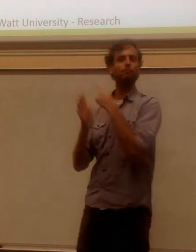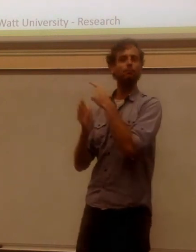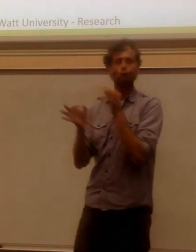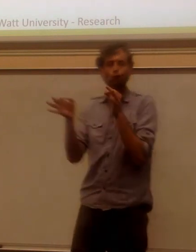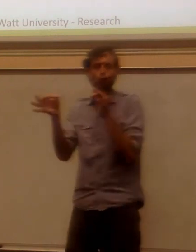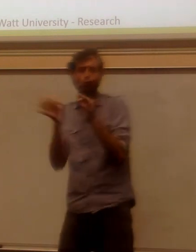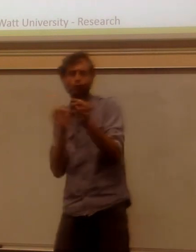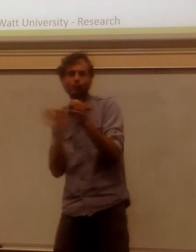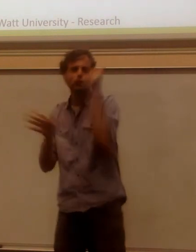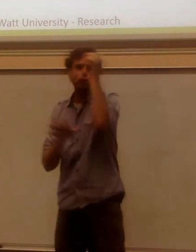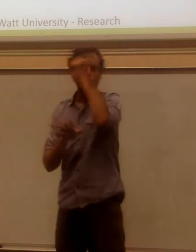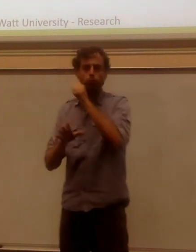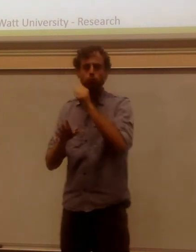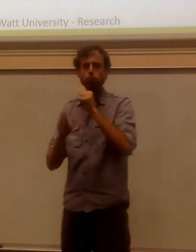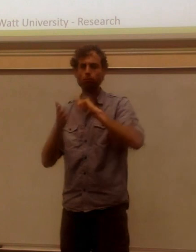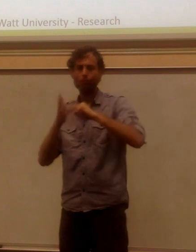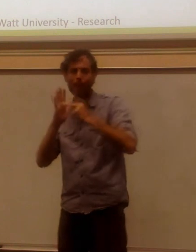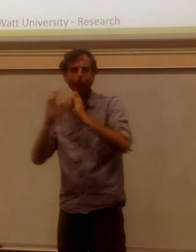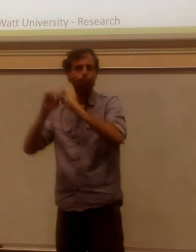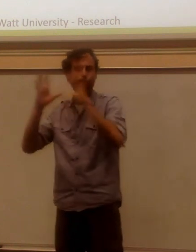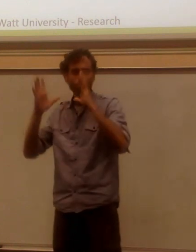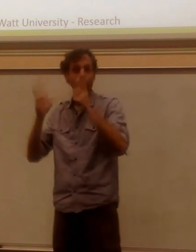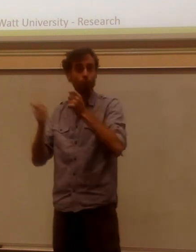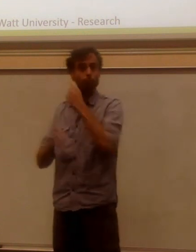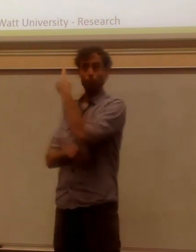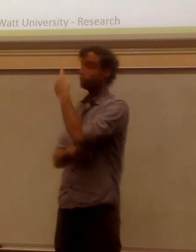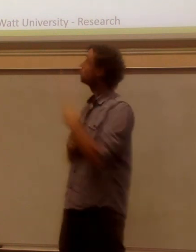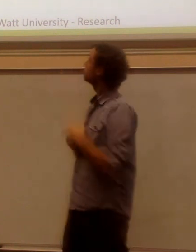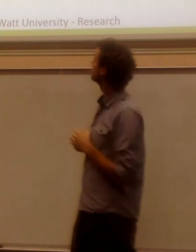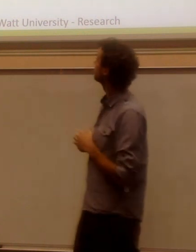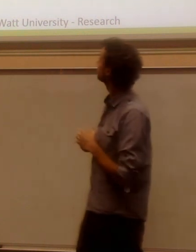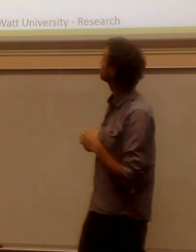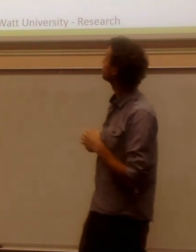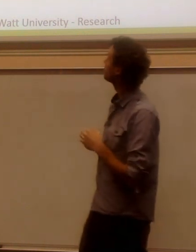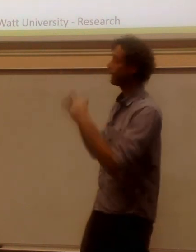A strategy and design company called DesignIt were involved in the project management.